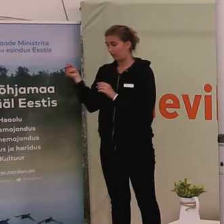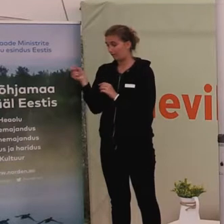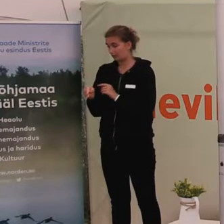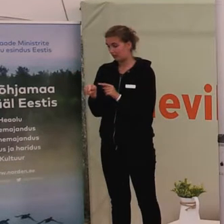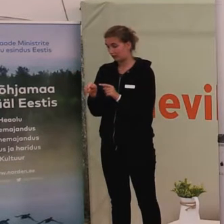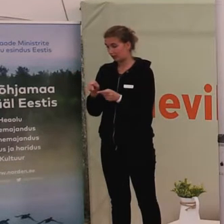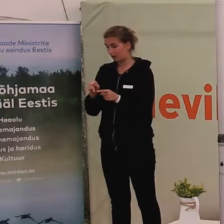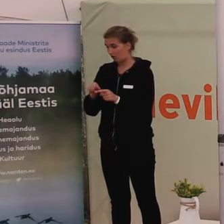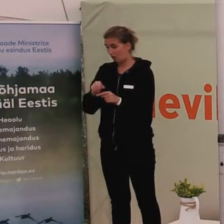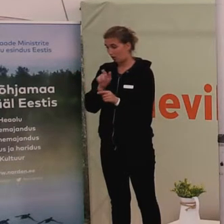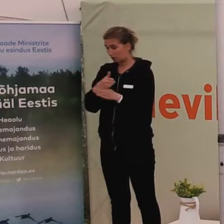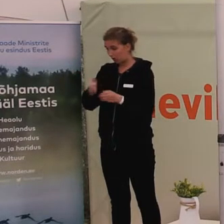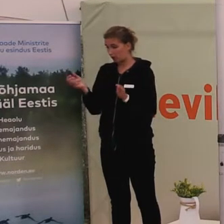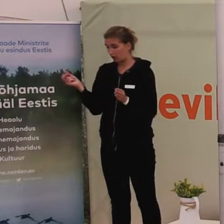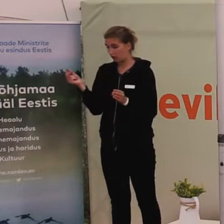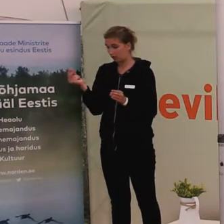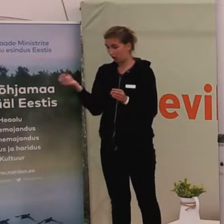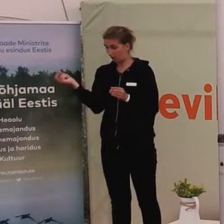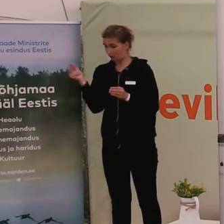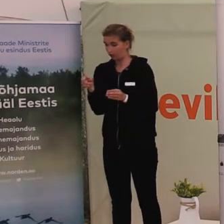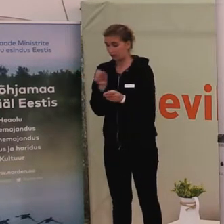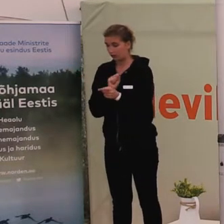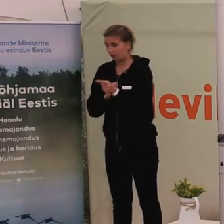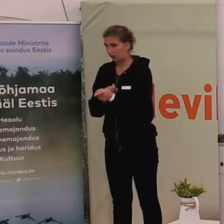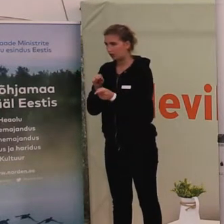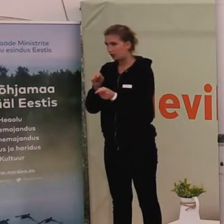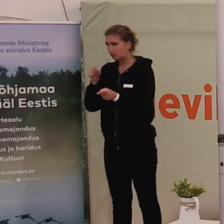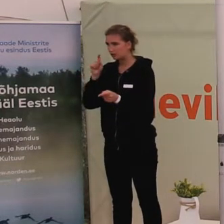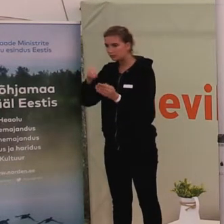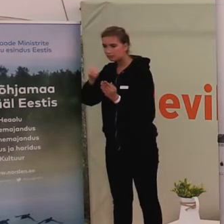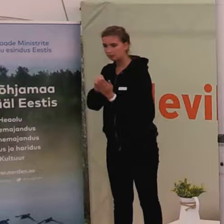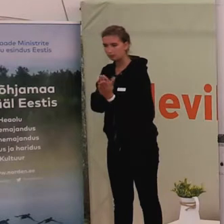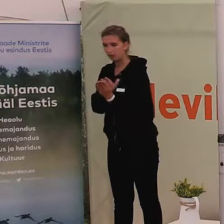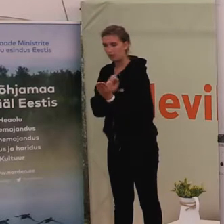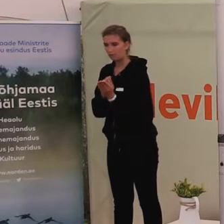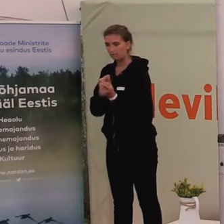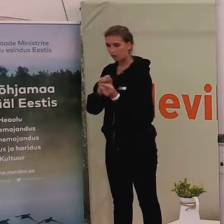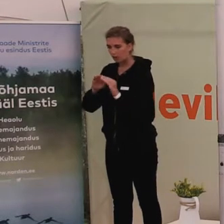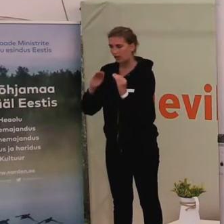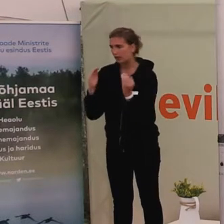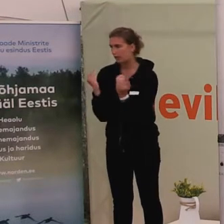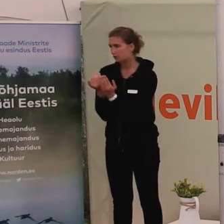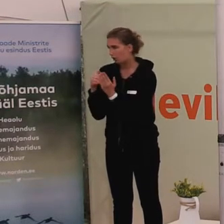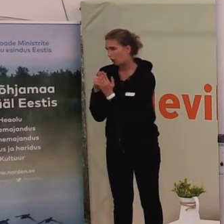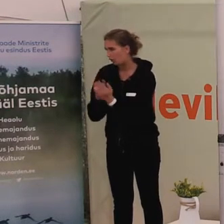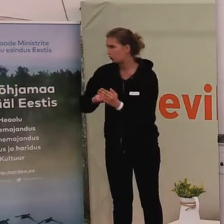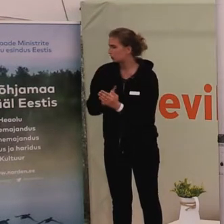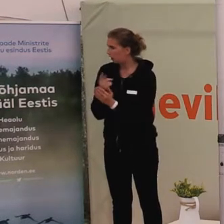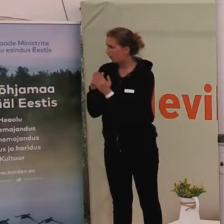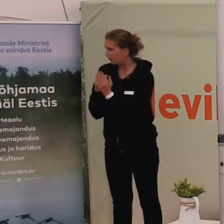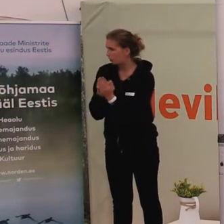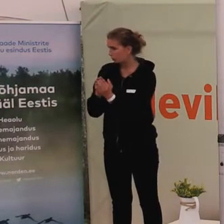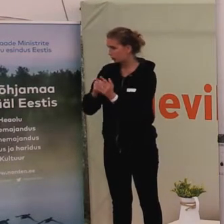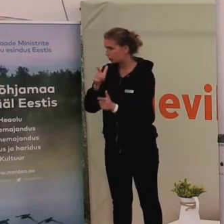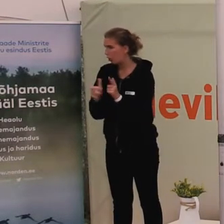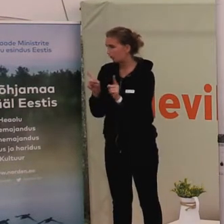in order to invest public money into something, you need to assess the potential social and environmental consequences in